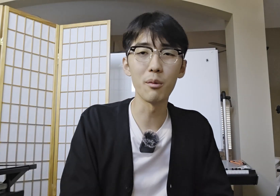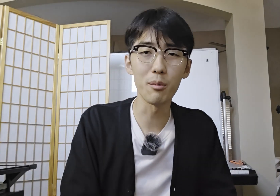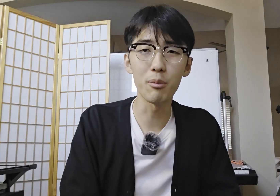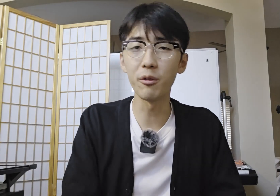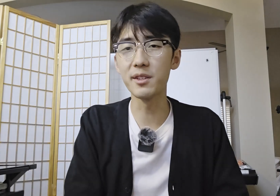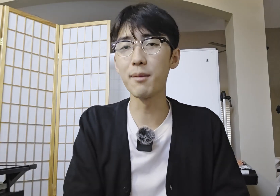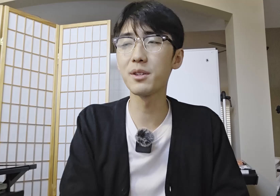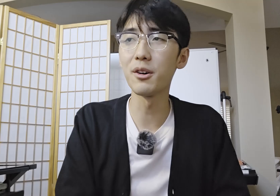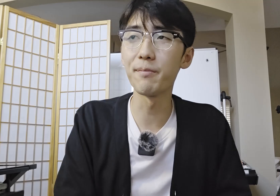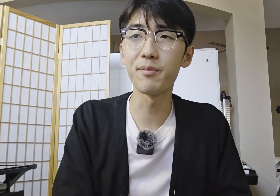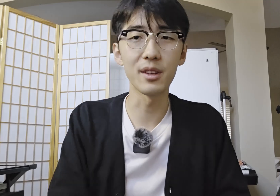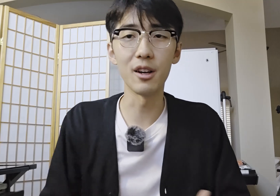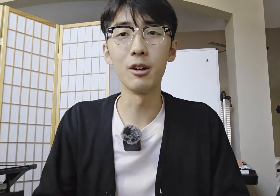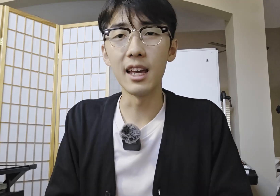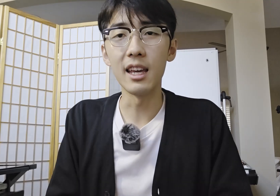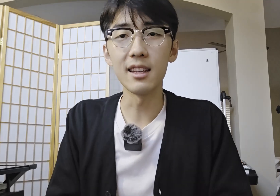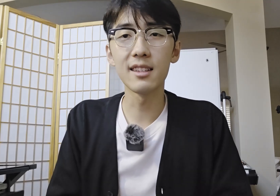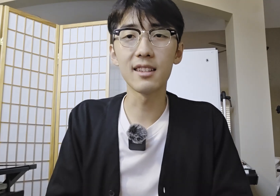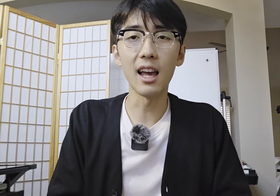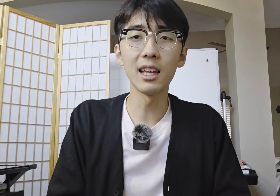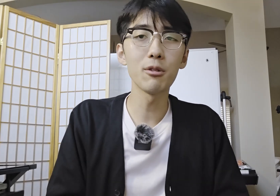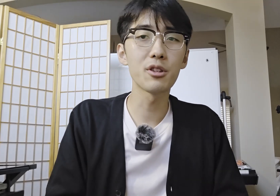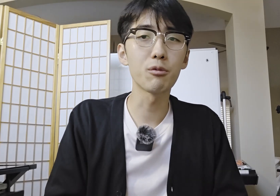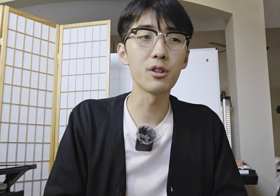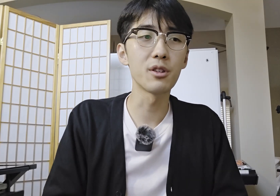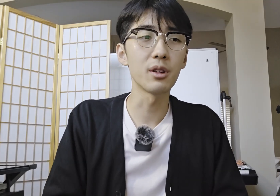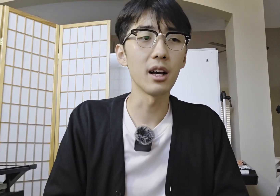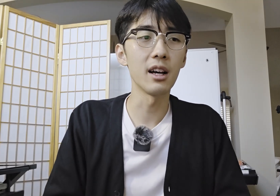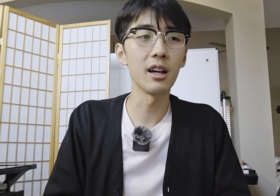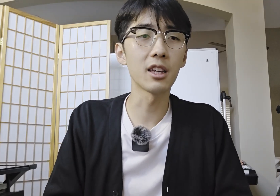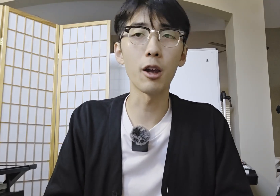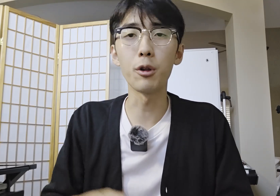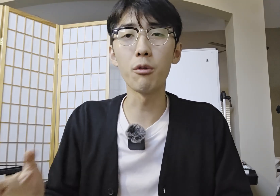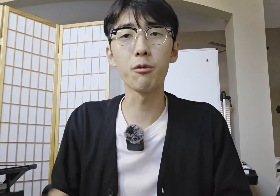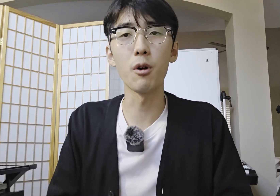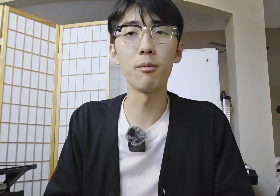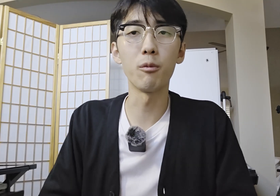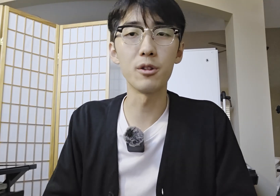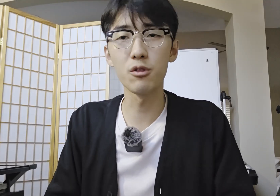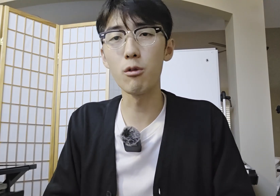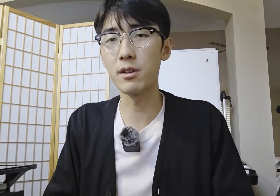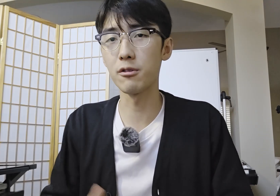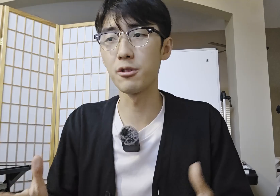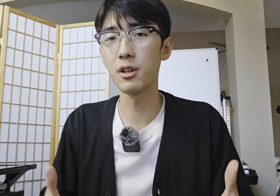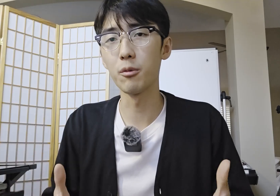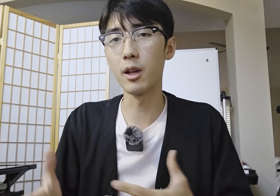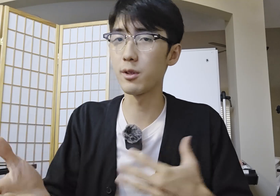from my previous episode, this sign language was carried over from when sumo wrestlers, when they receive